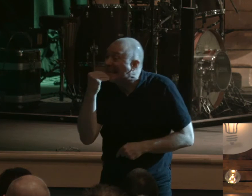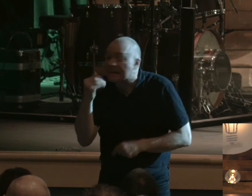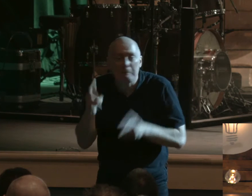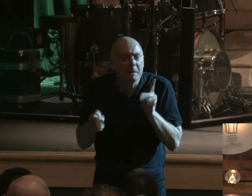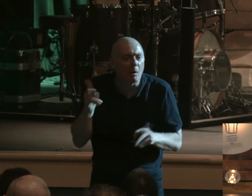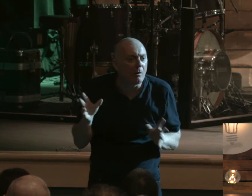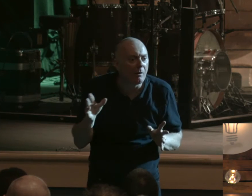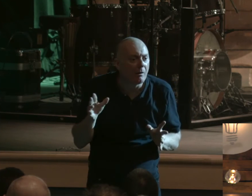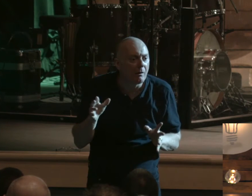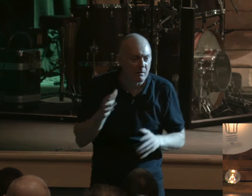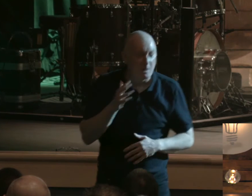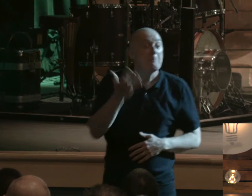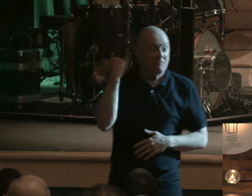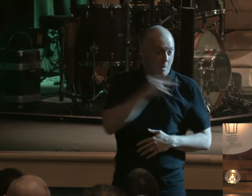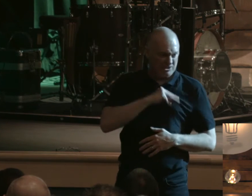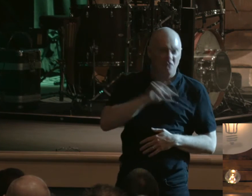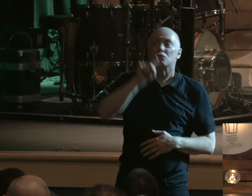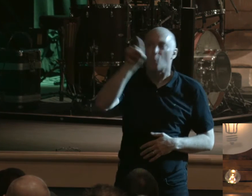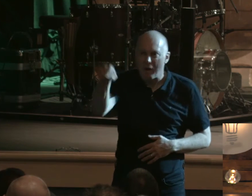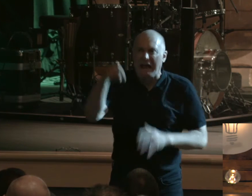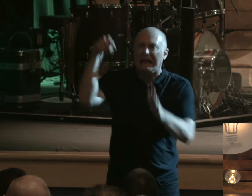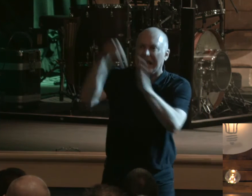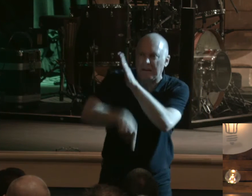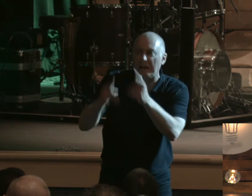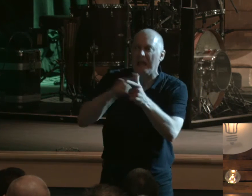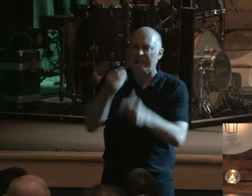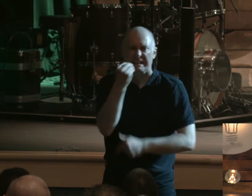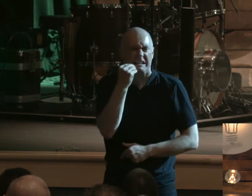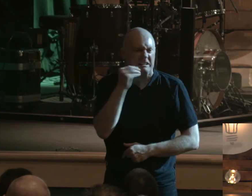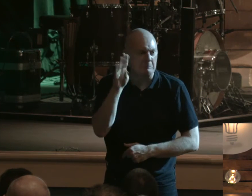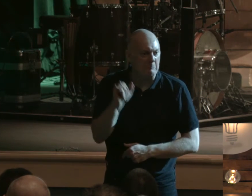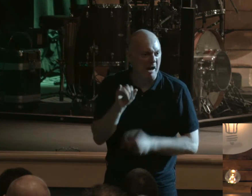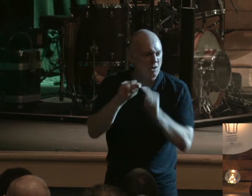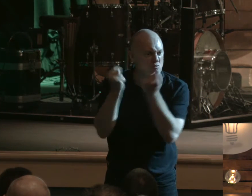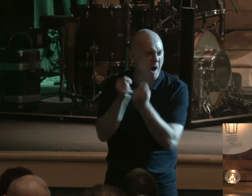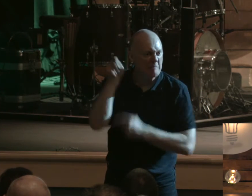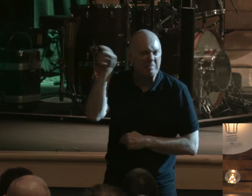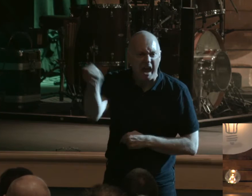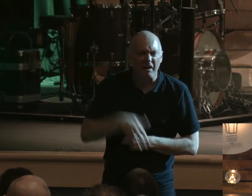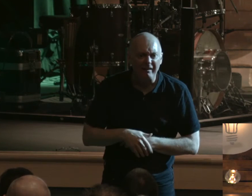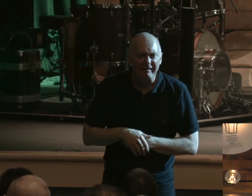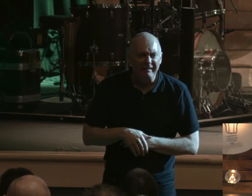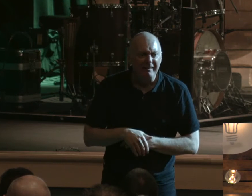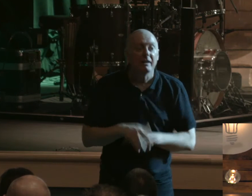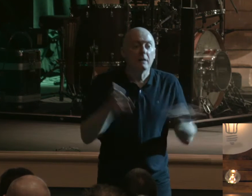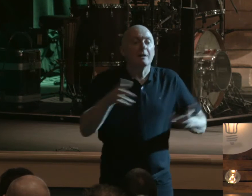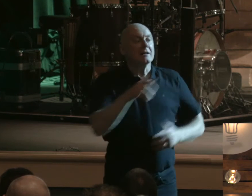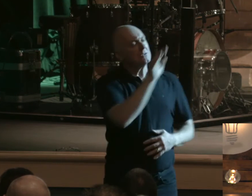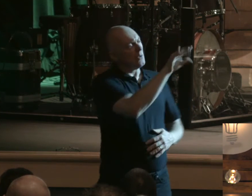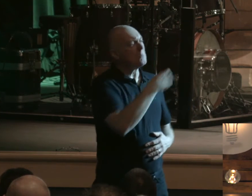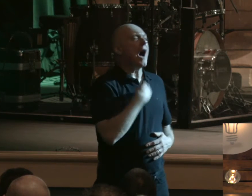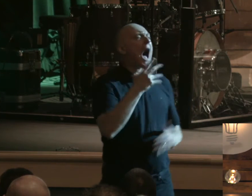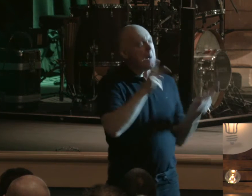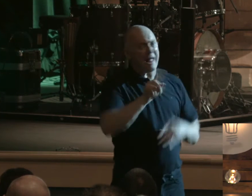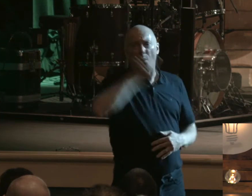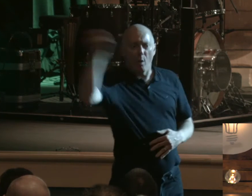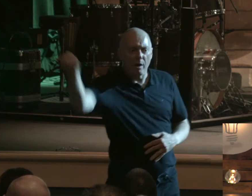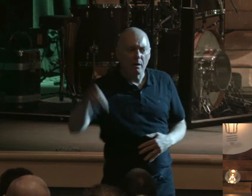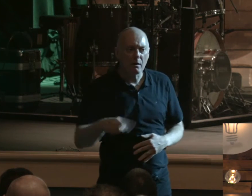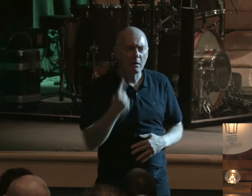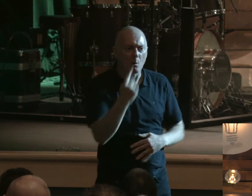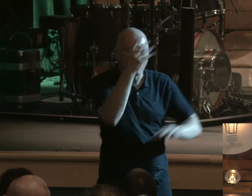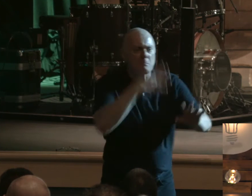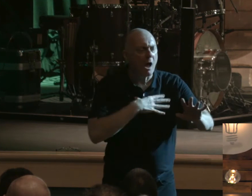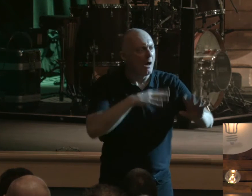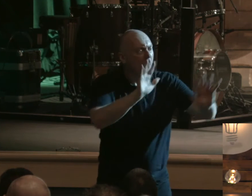and former missionaries were killed and eaten by these cannibals. He was talking about his plan to travel there, and one man who was advanced